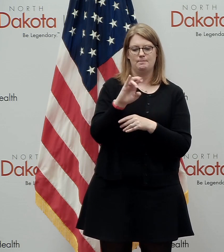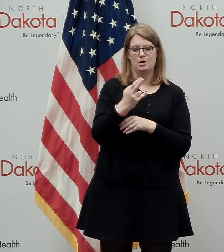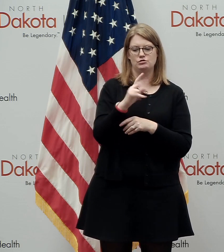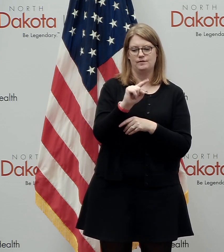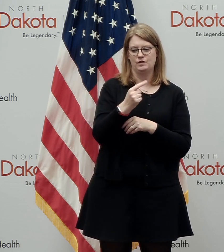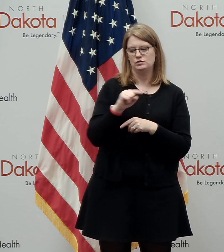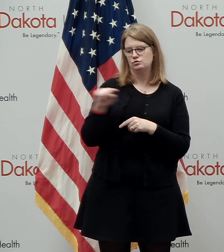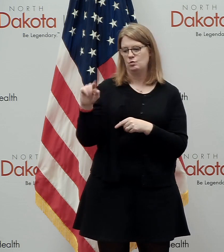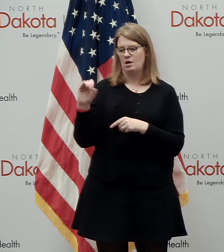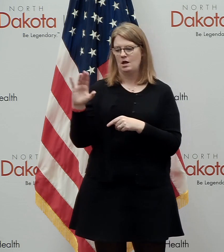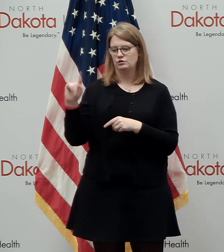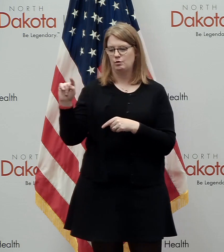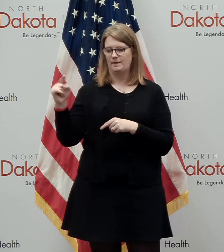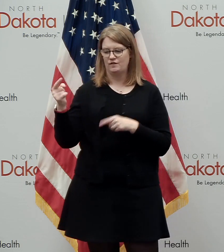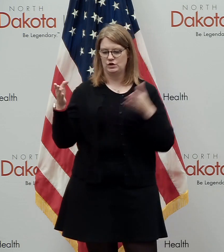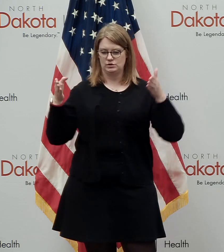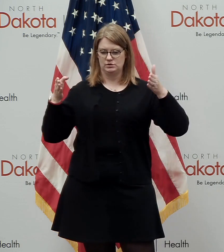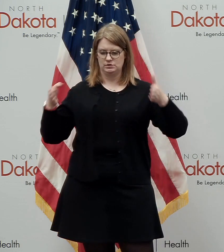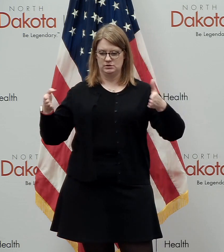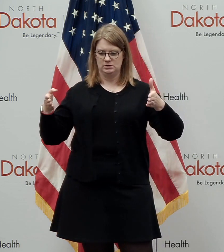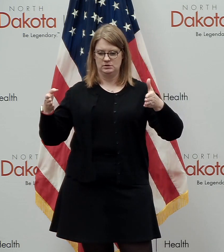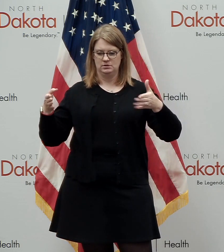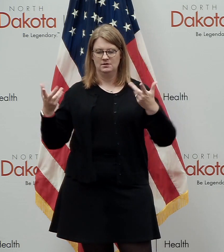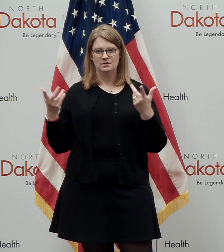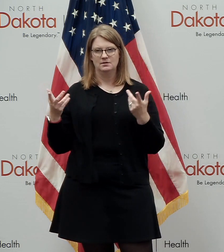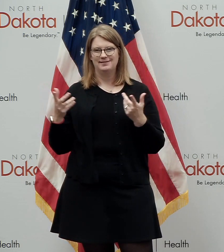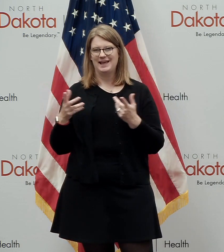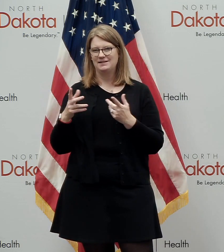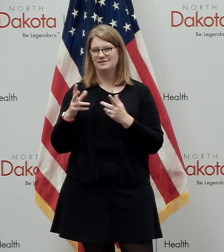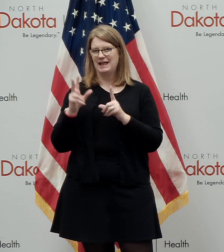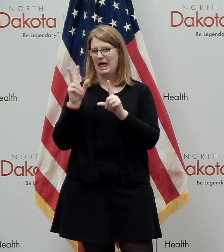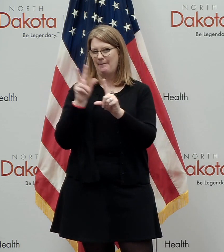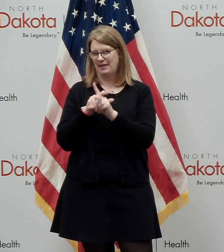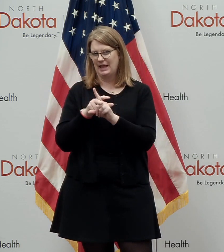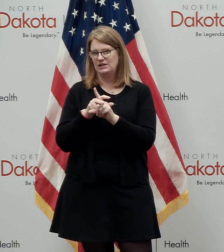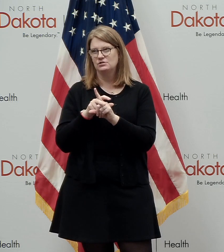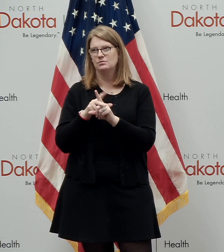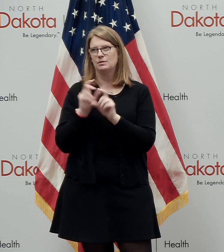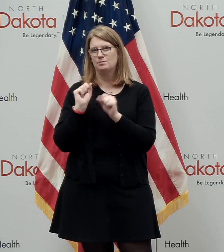October 1st. The window for application will likely be